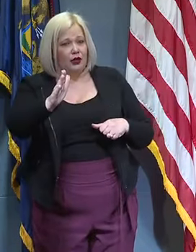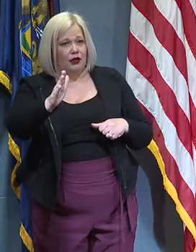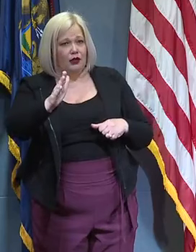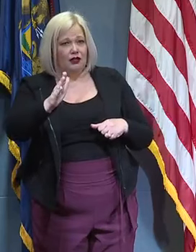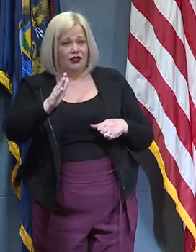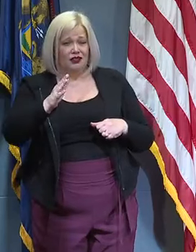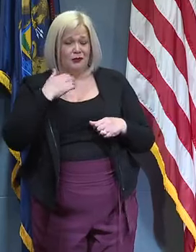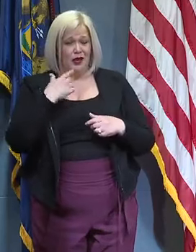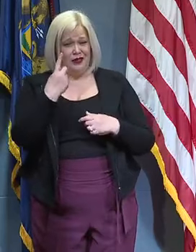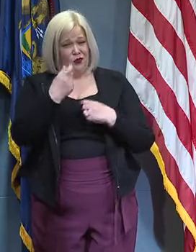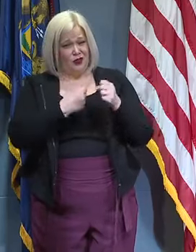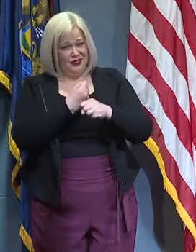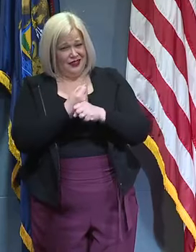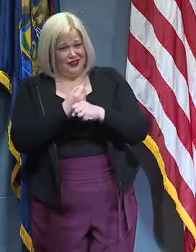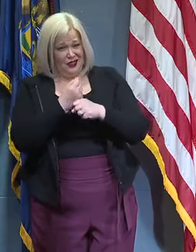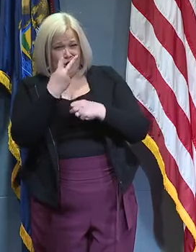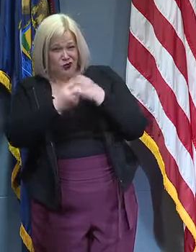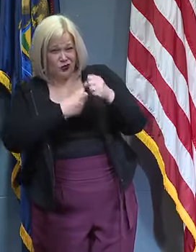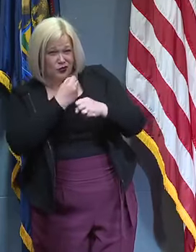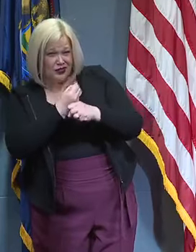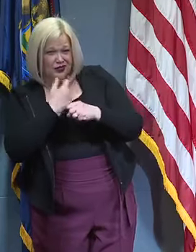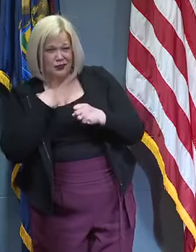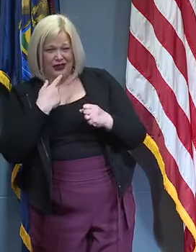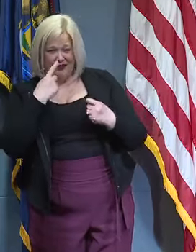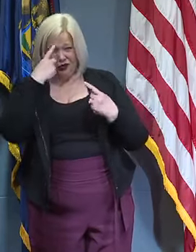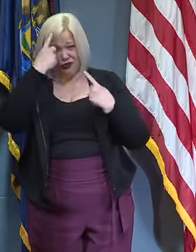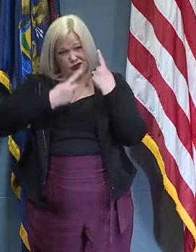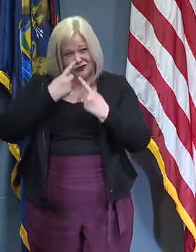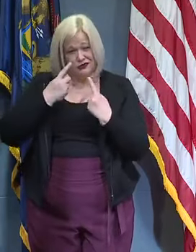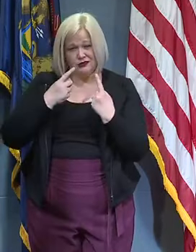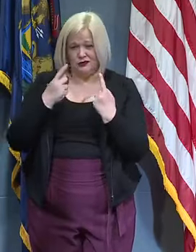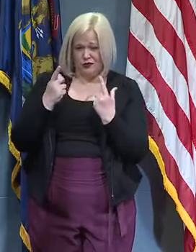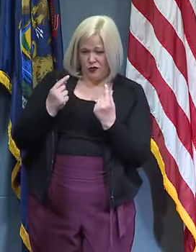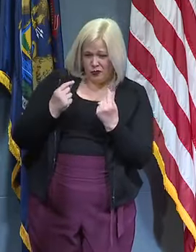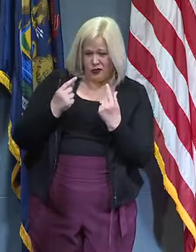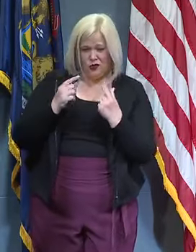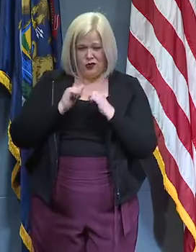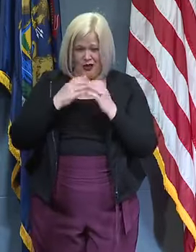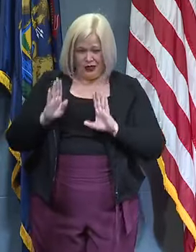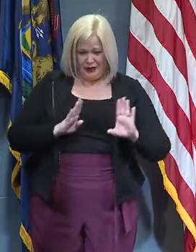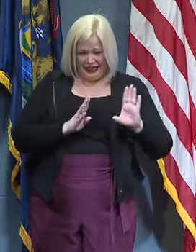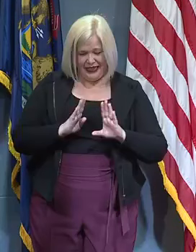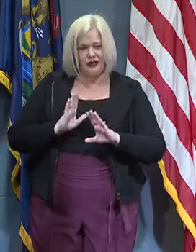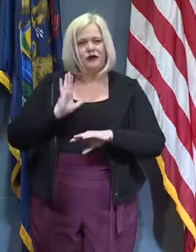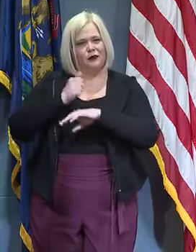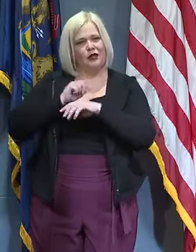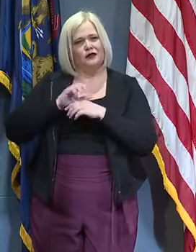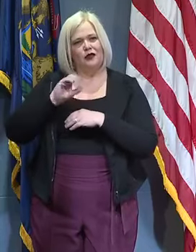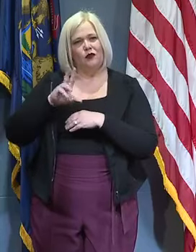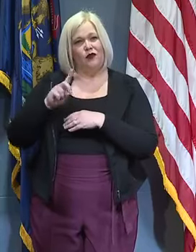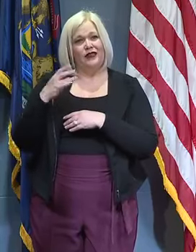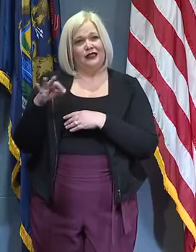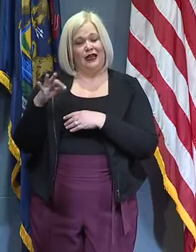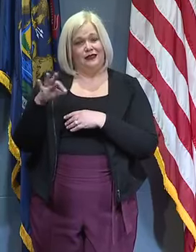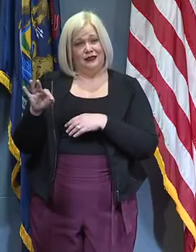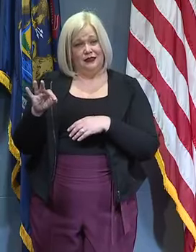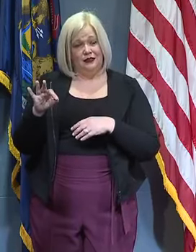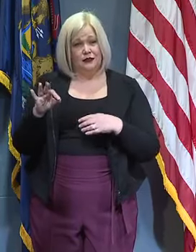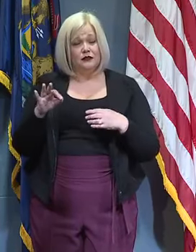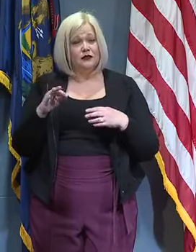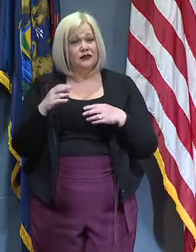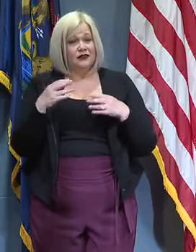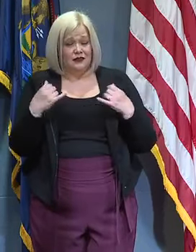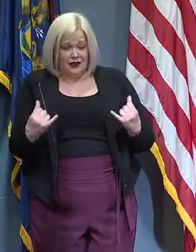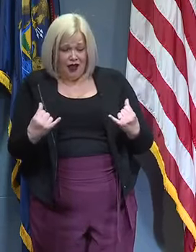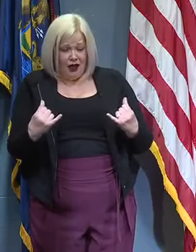the next year or so. And as we move forward with slowly reopening our economy and the days start getting warmer, please continue to